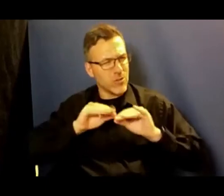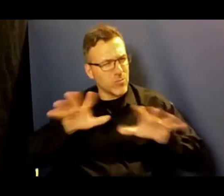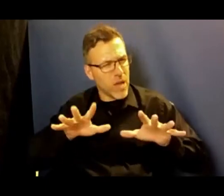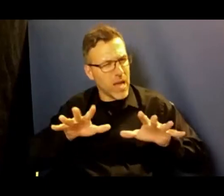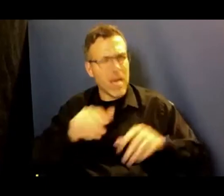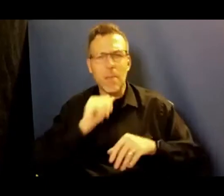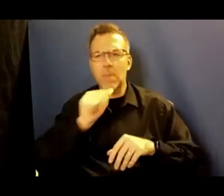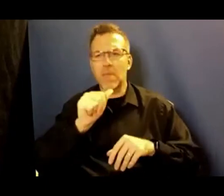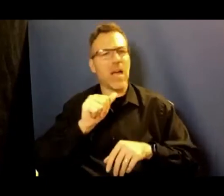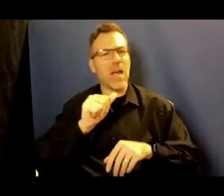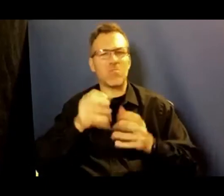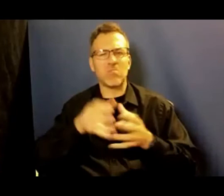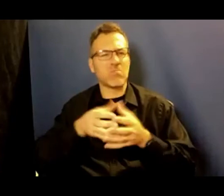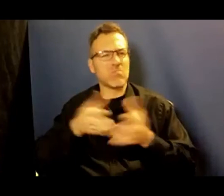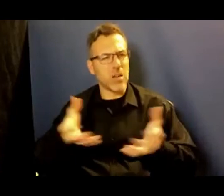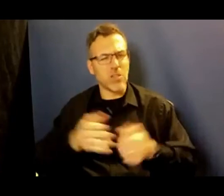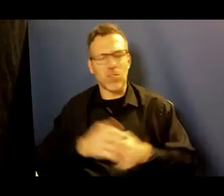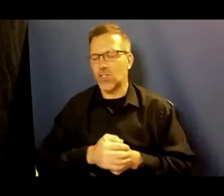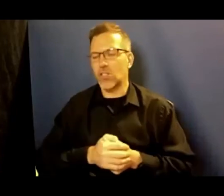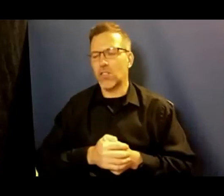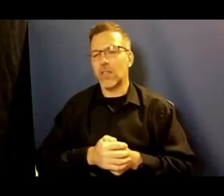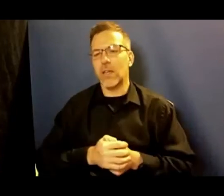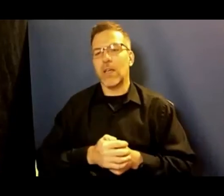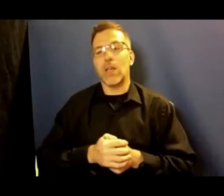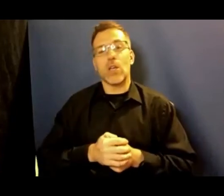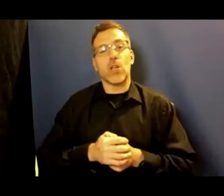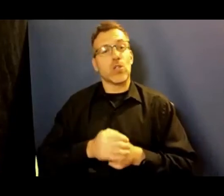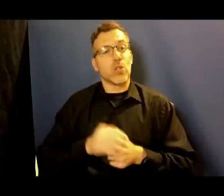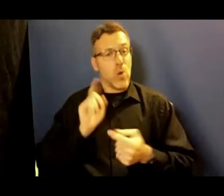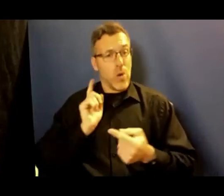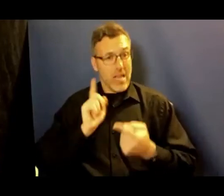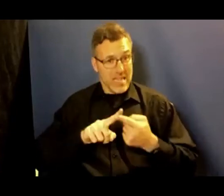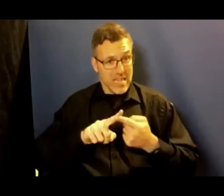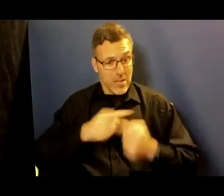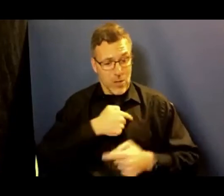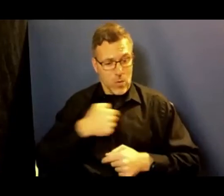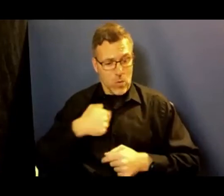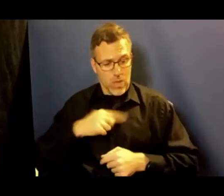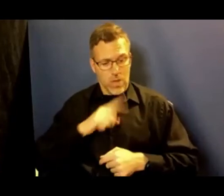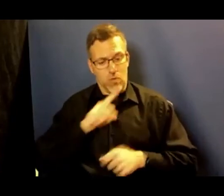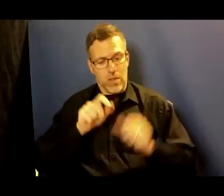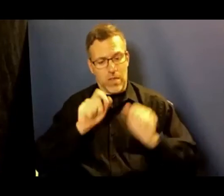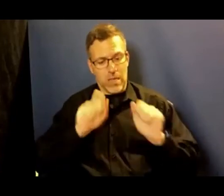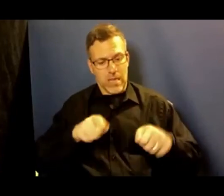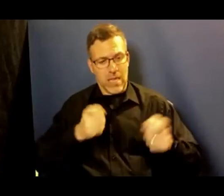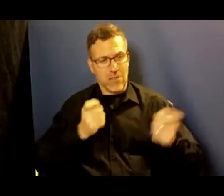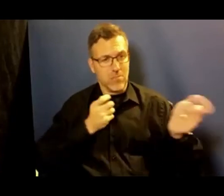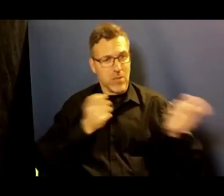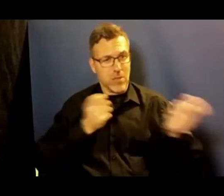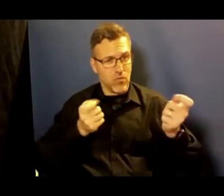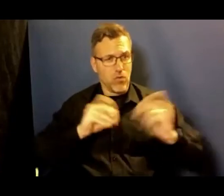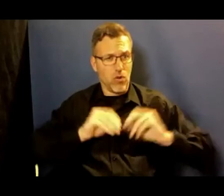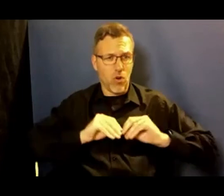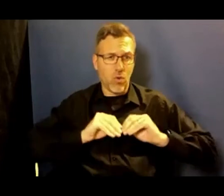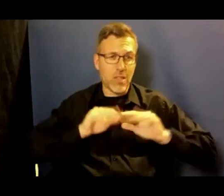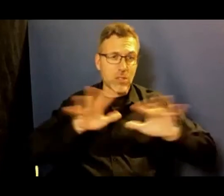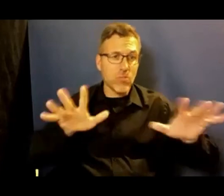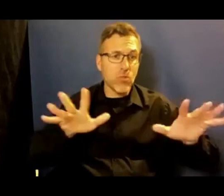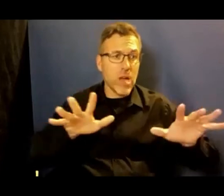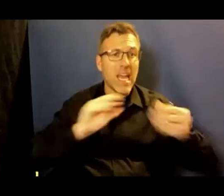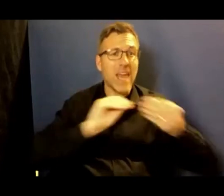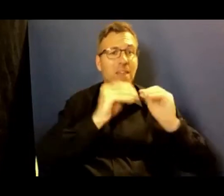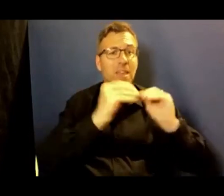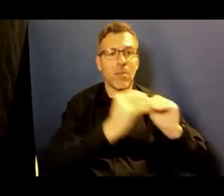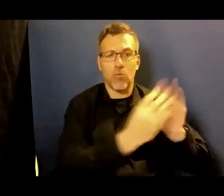but years. And so until we can really control the spread and the number of copies the virus